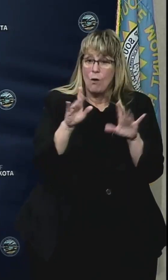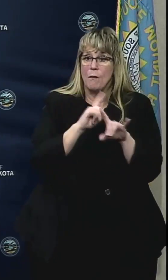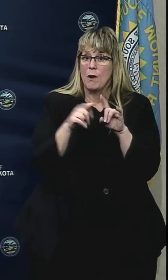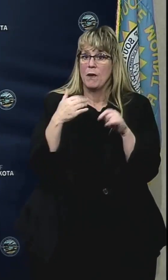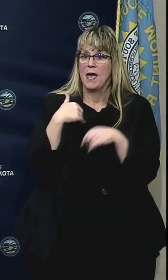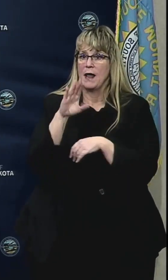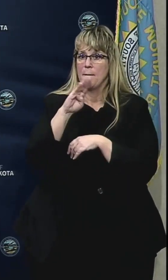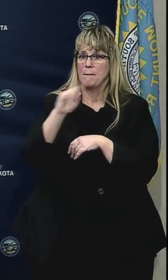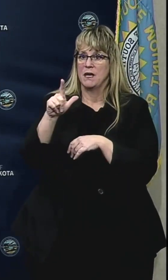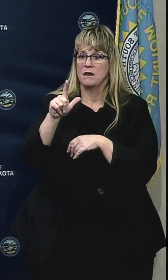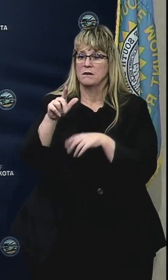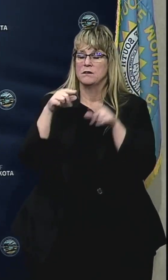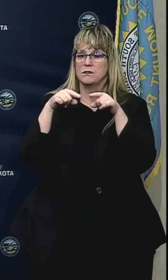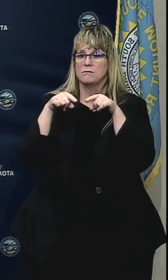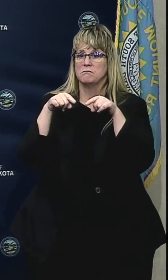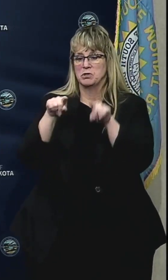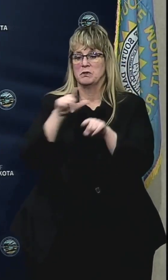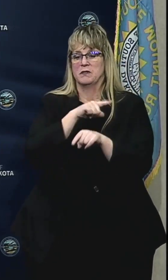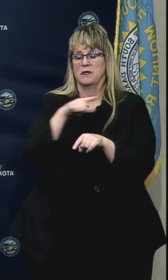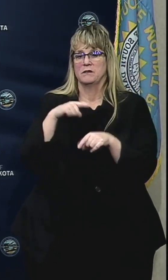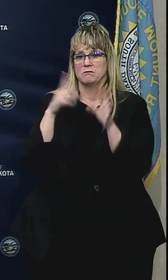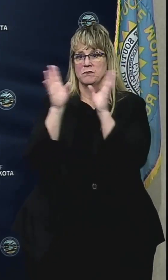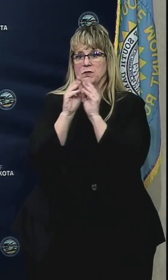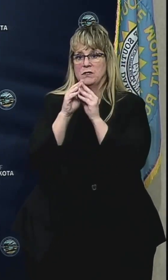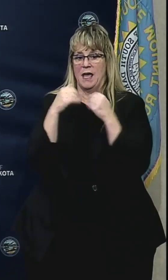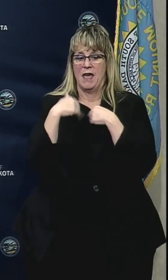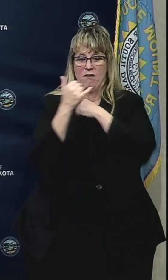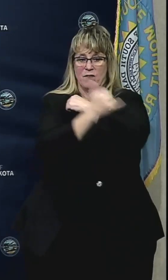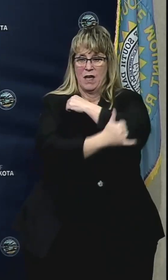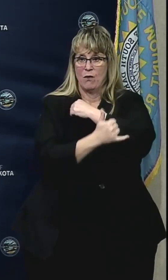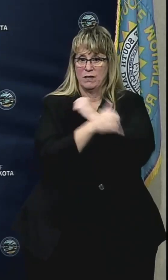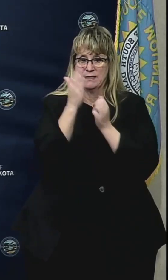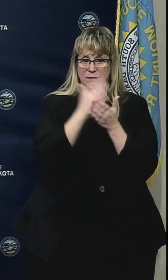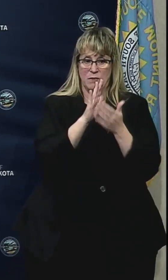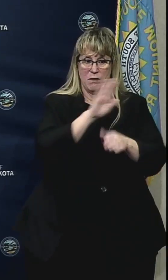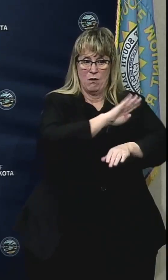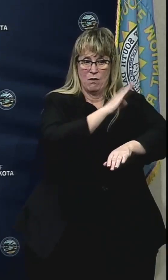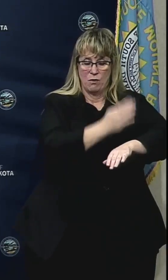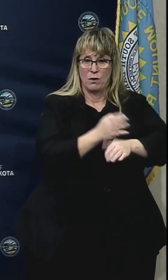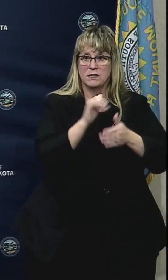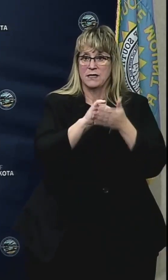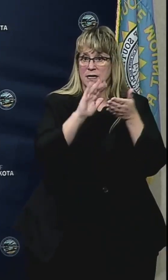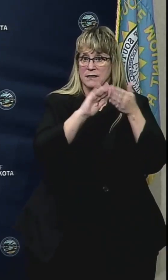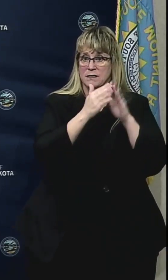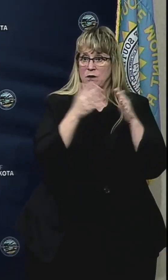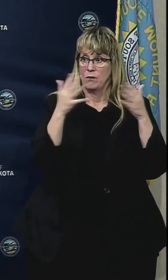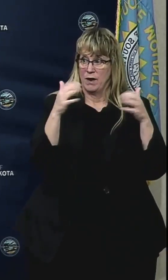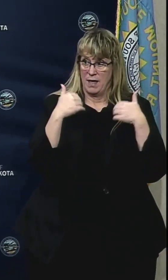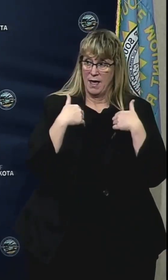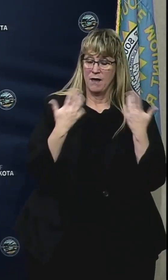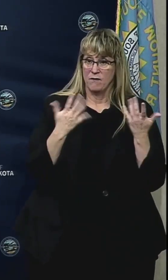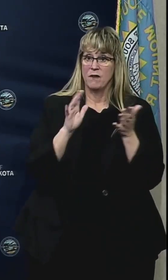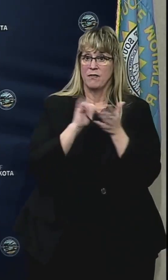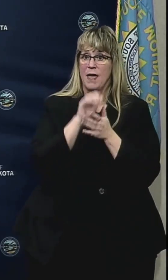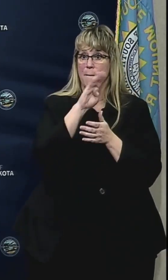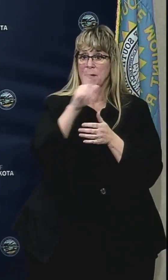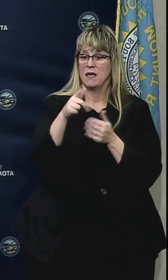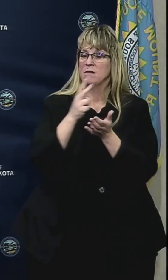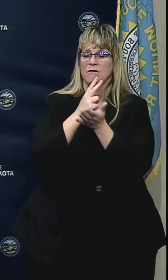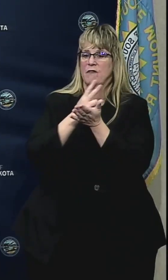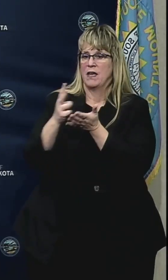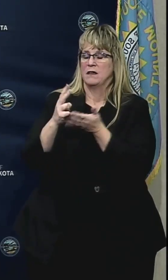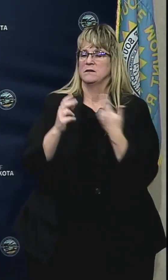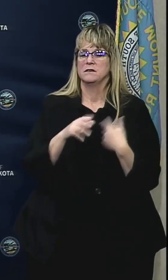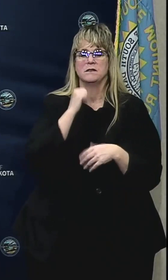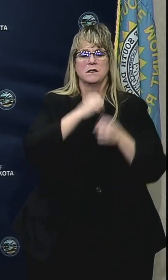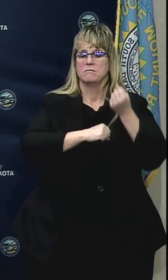a bill during the legislative session to give counties some of the authorities that cities already had. That bill failed. It was